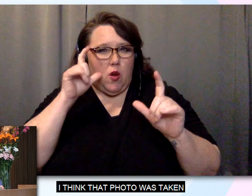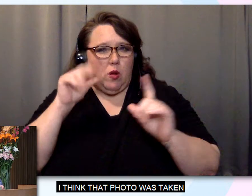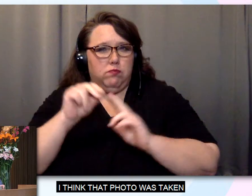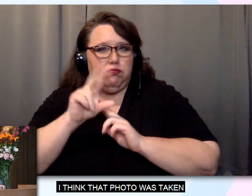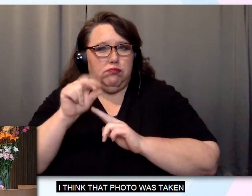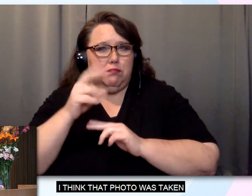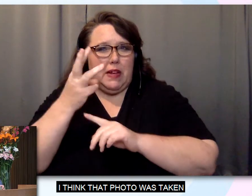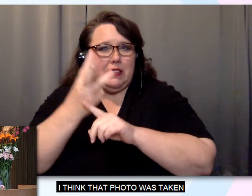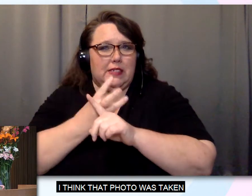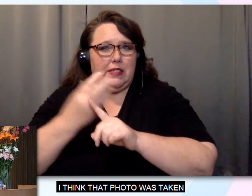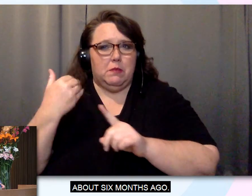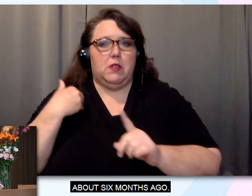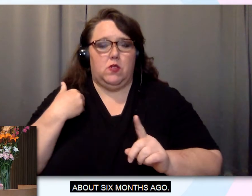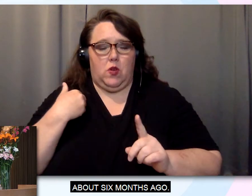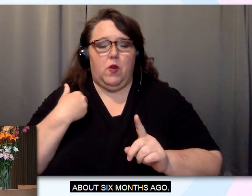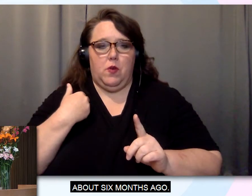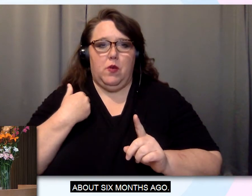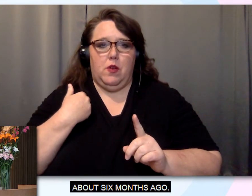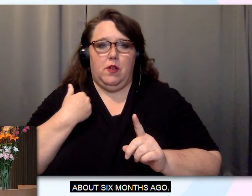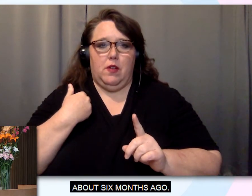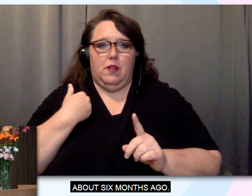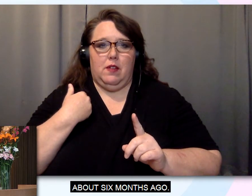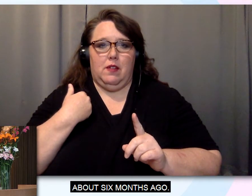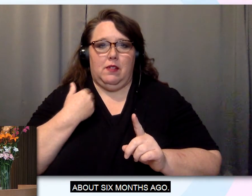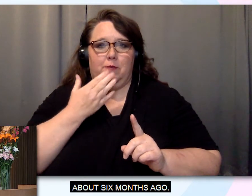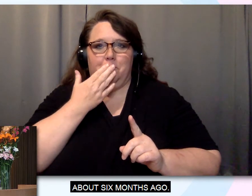that photo was taken about 6 months ago.